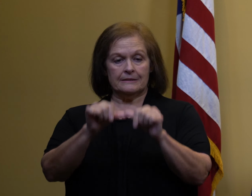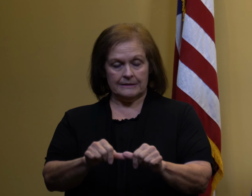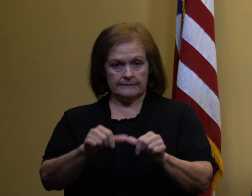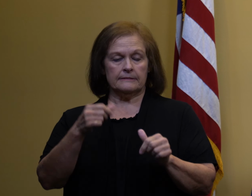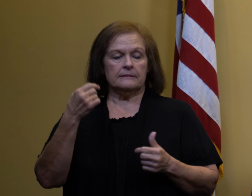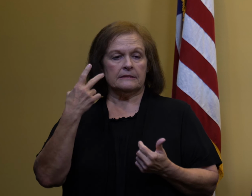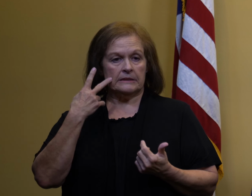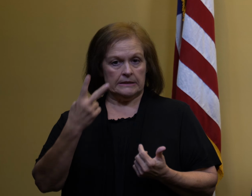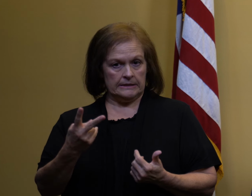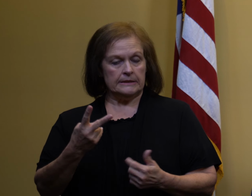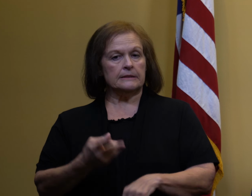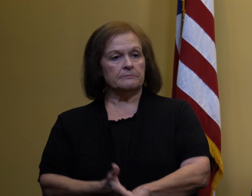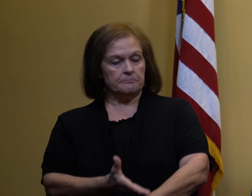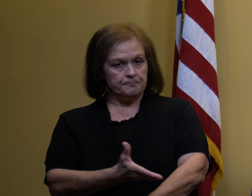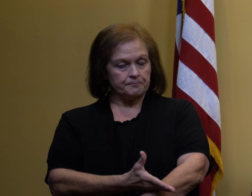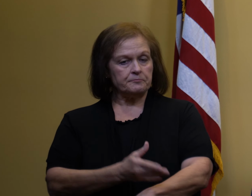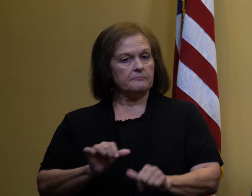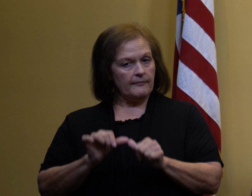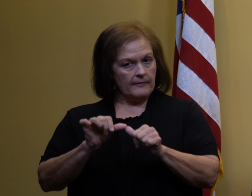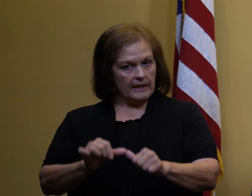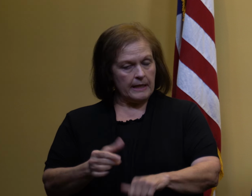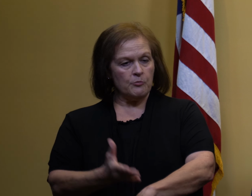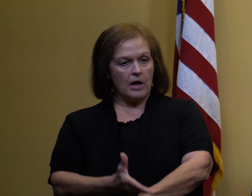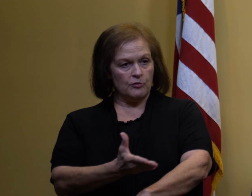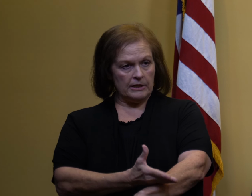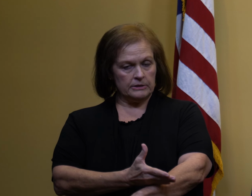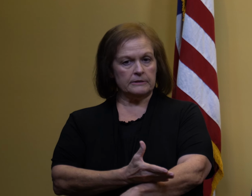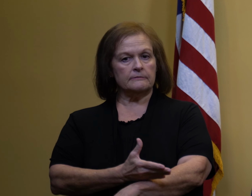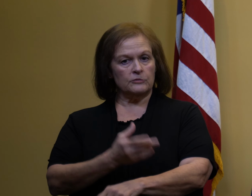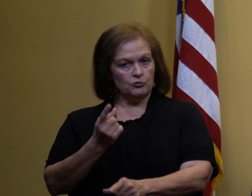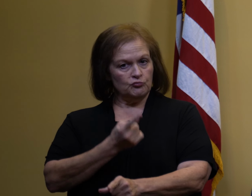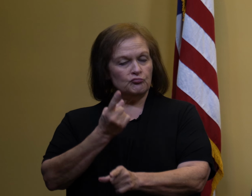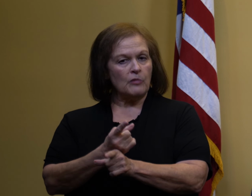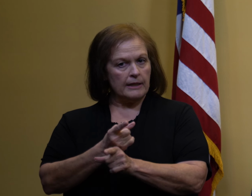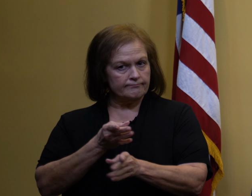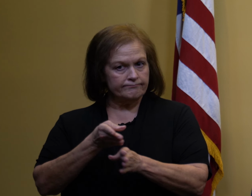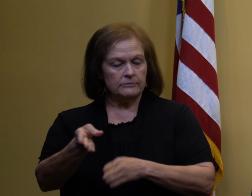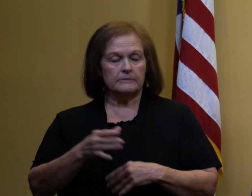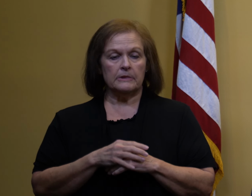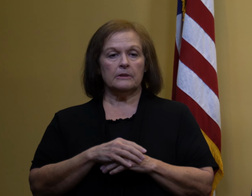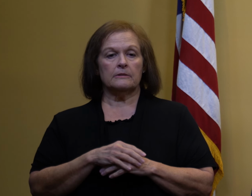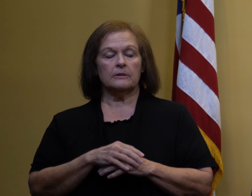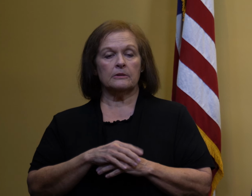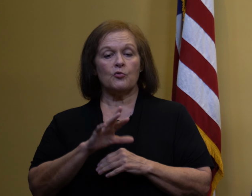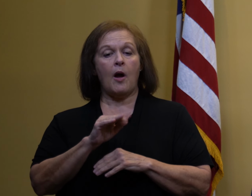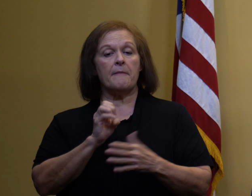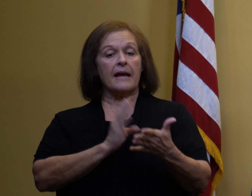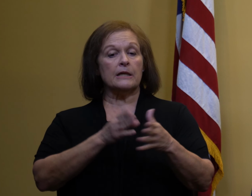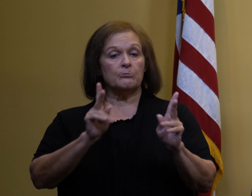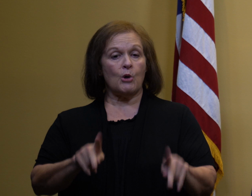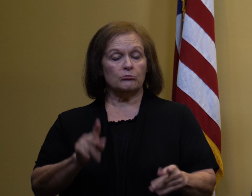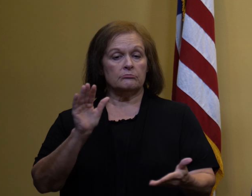see progress, steady progress, moving in the right direction. Total crimes against persons